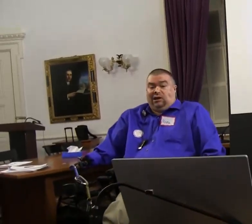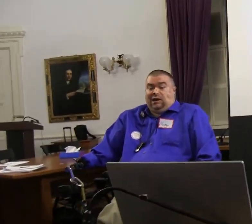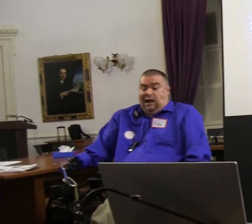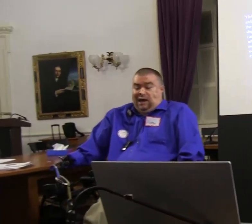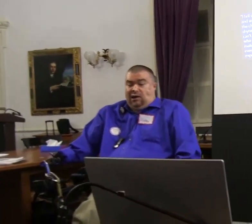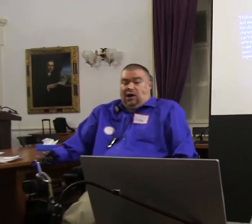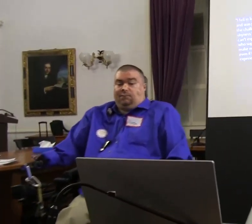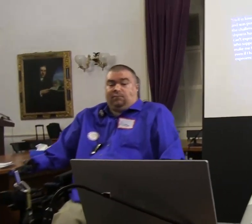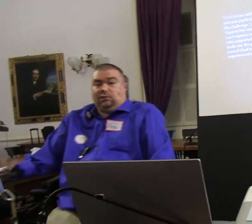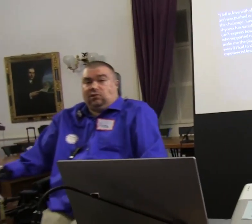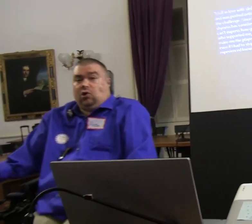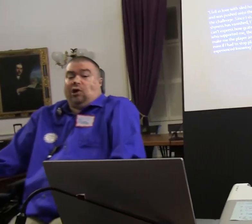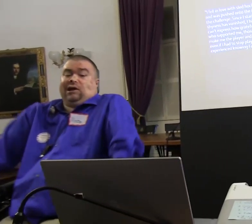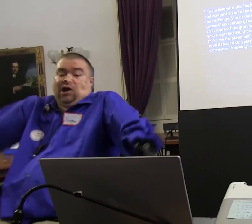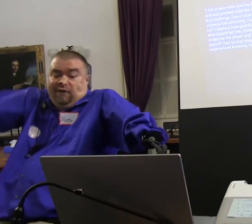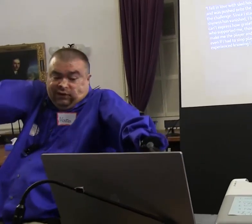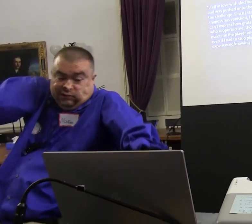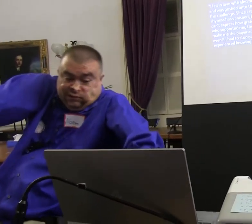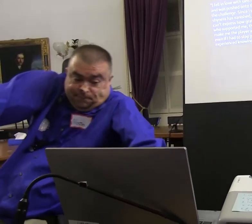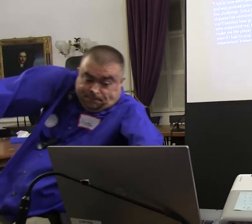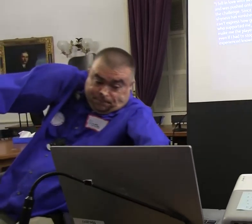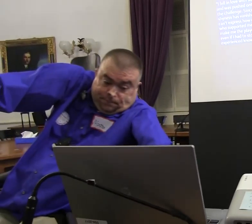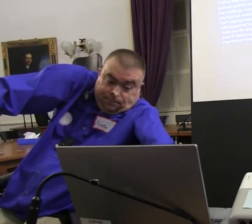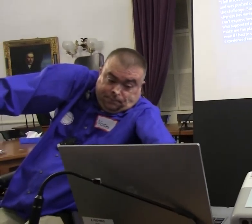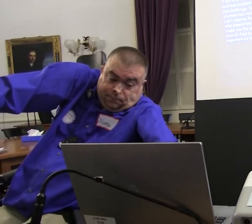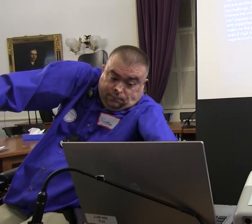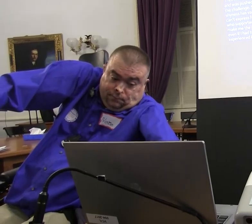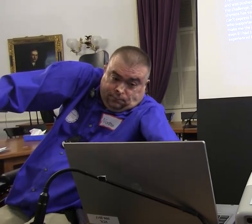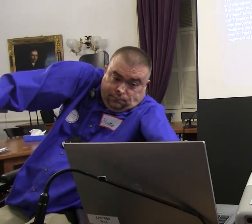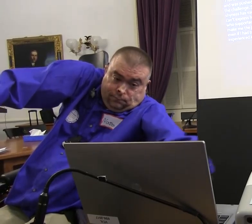community and growing in confidence